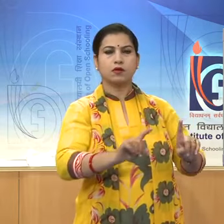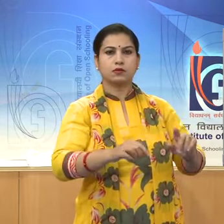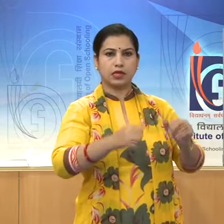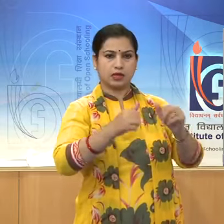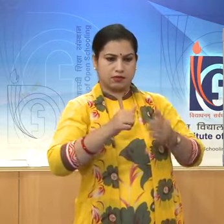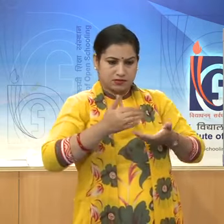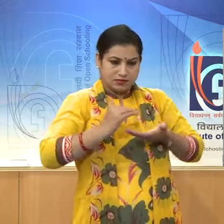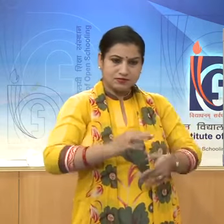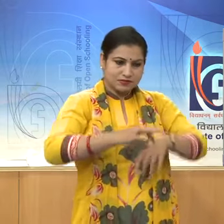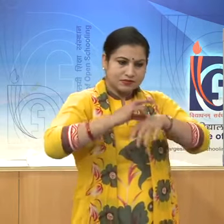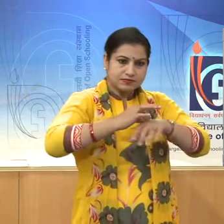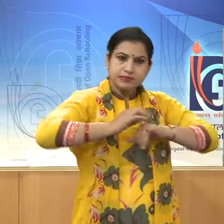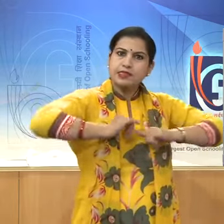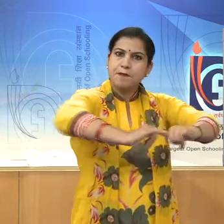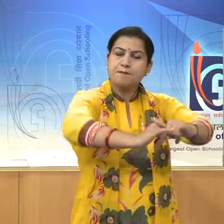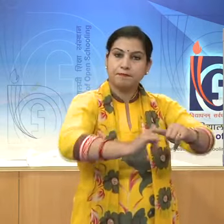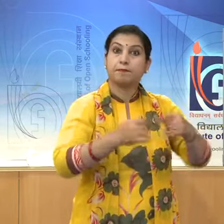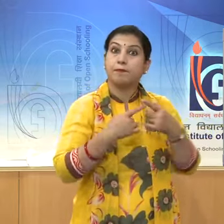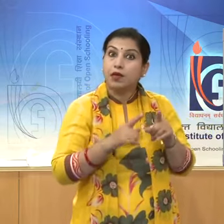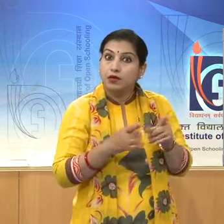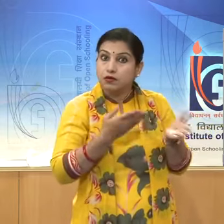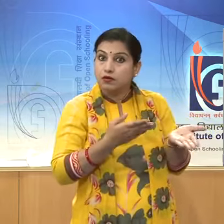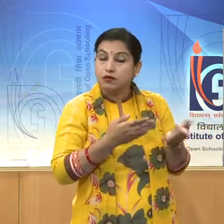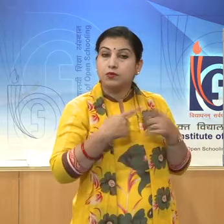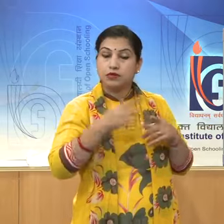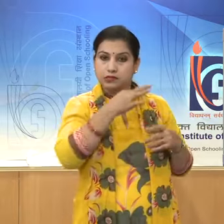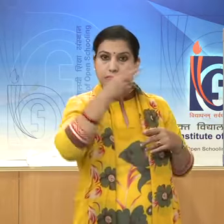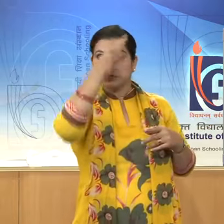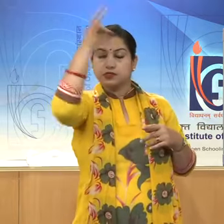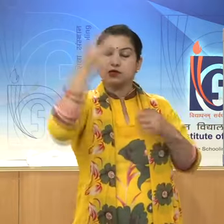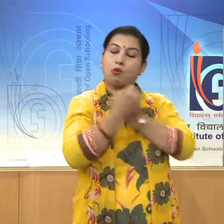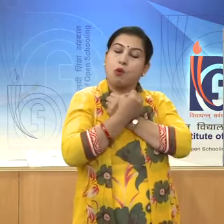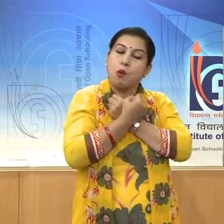of earthly but spiritual love.